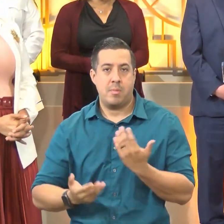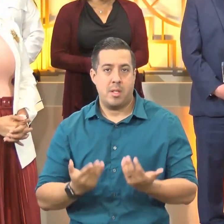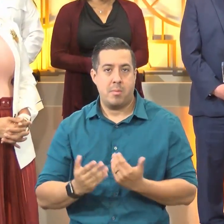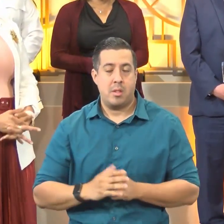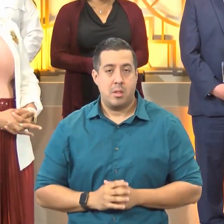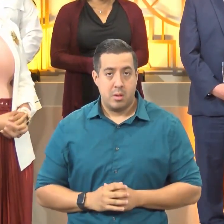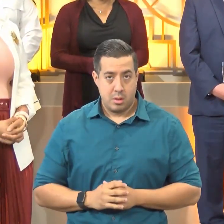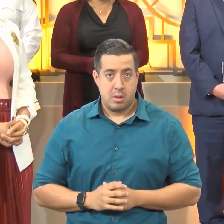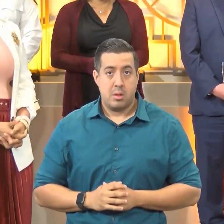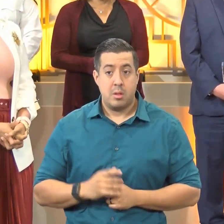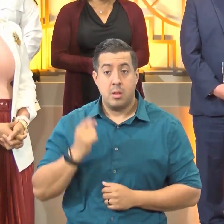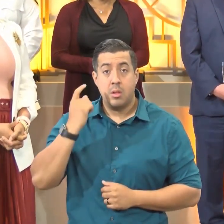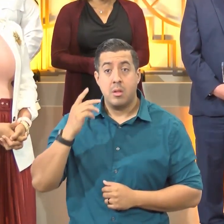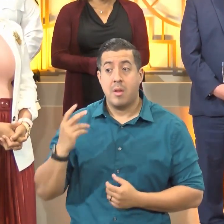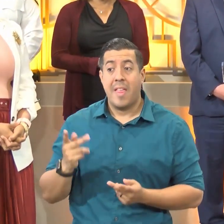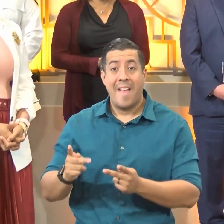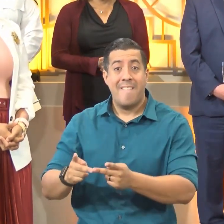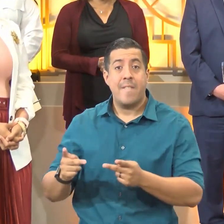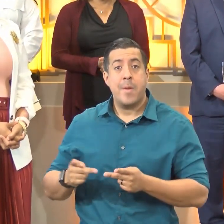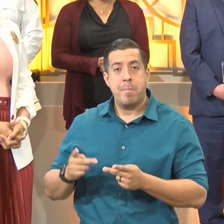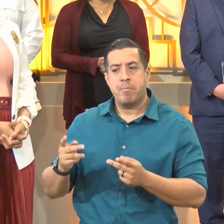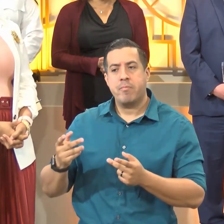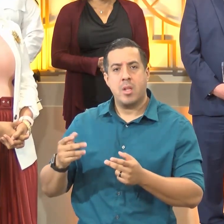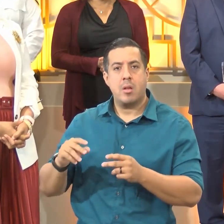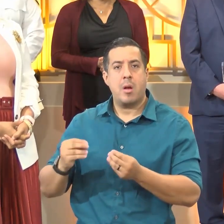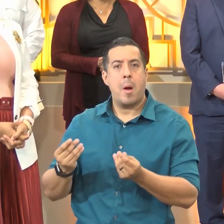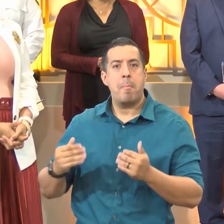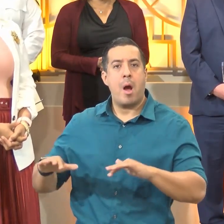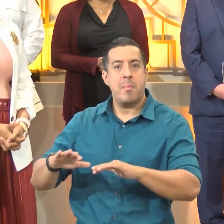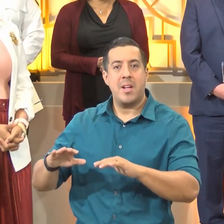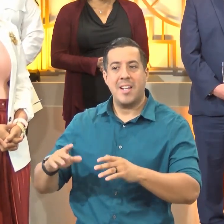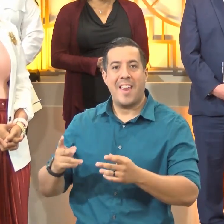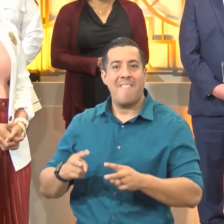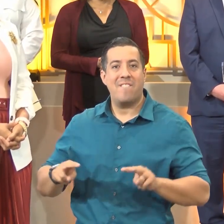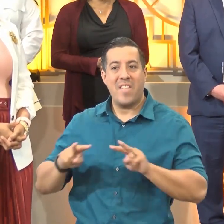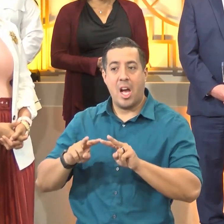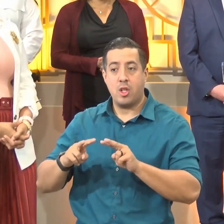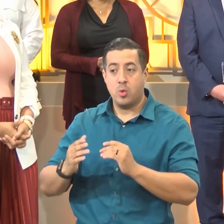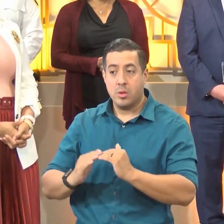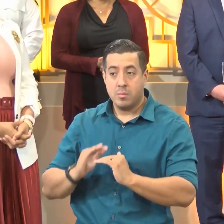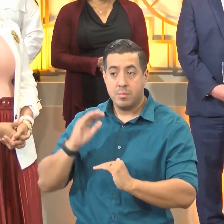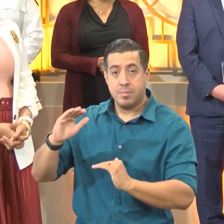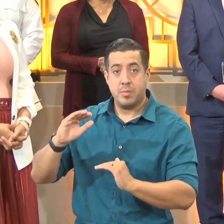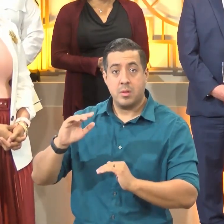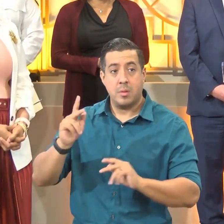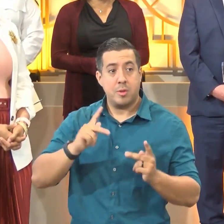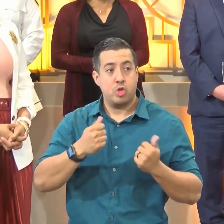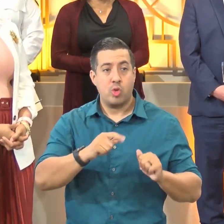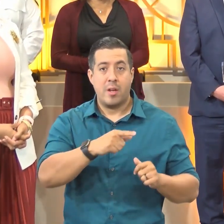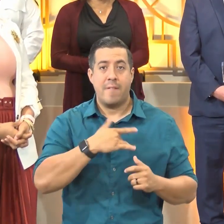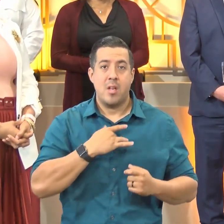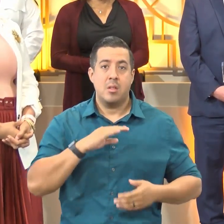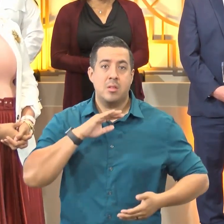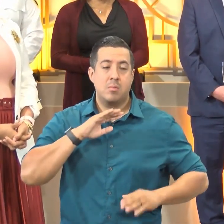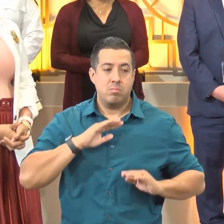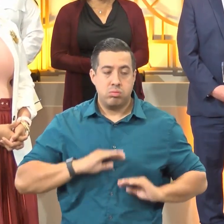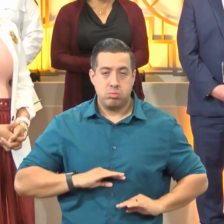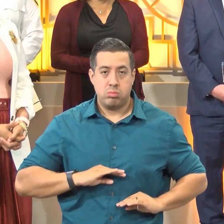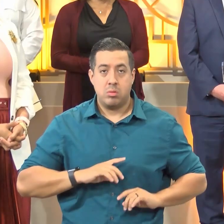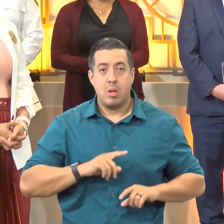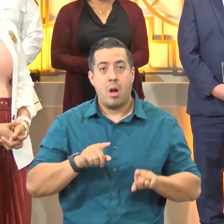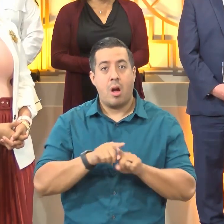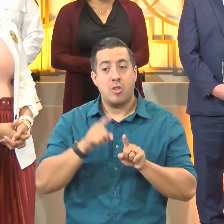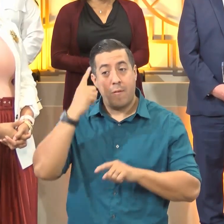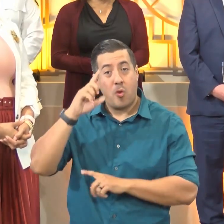the increase in property value and to provide relief to senior citizens and the disabled, I will